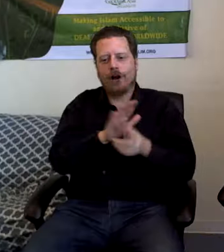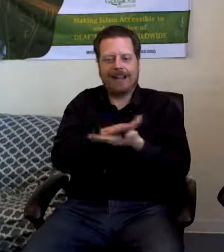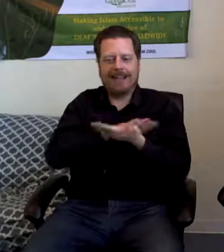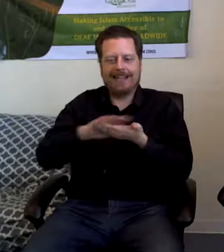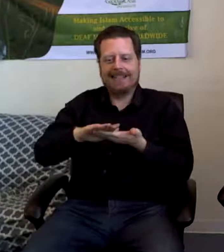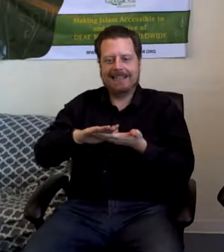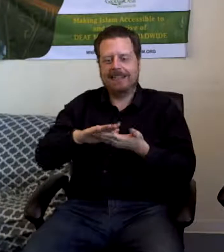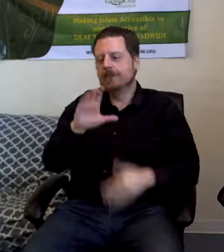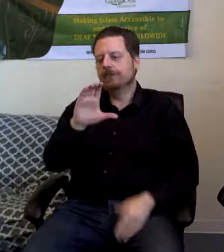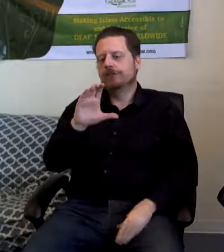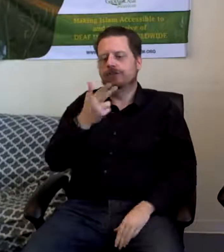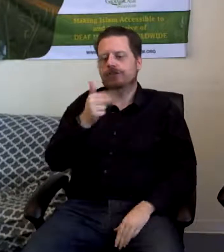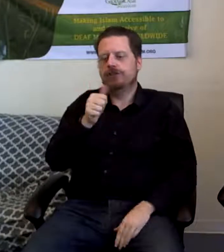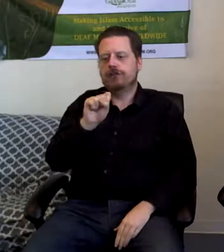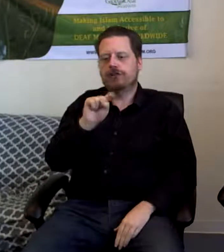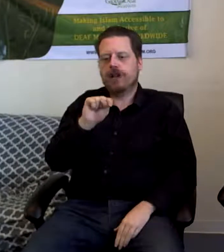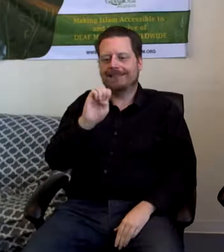life.